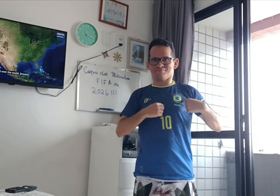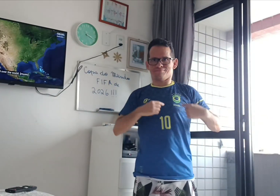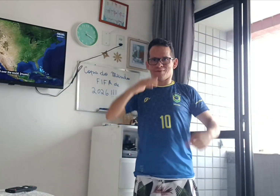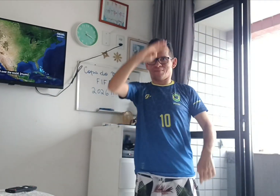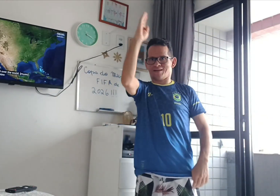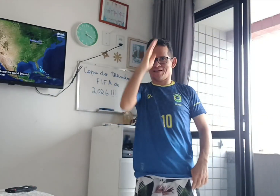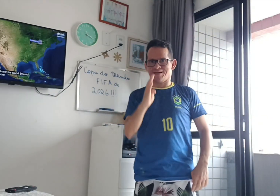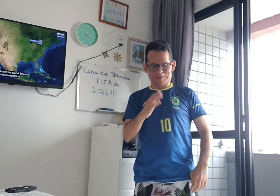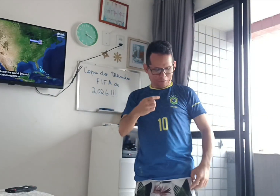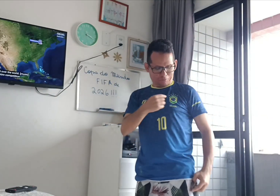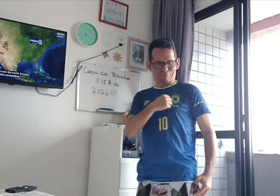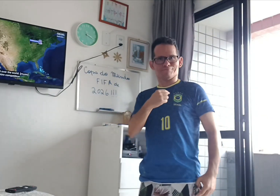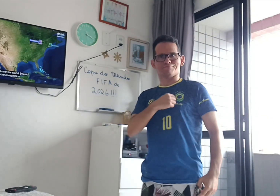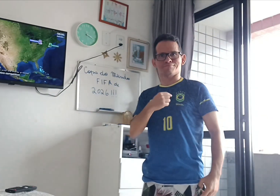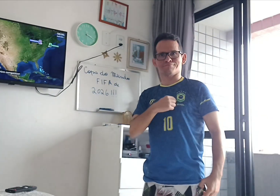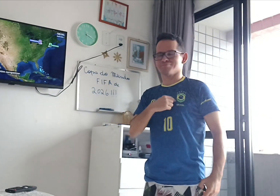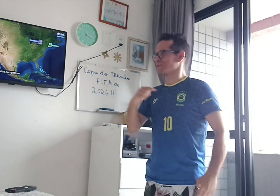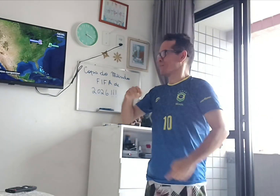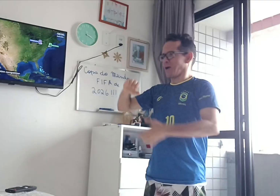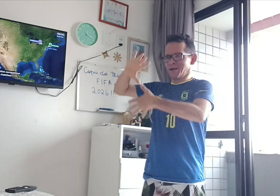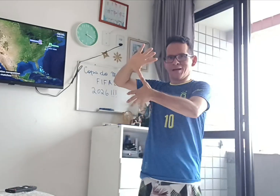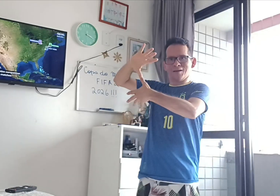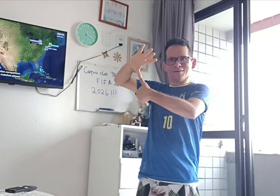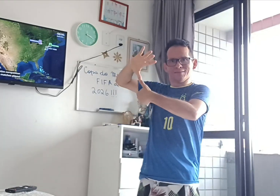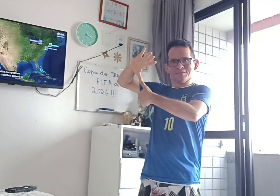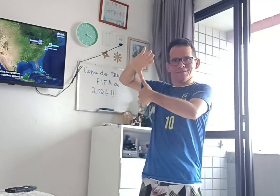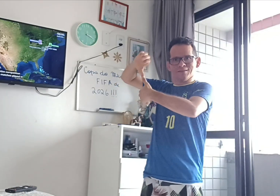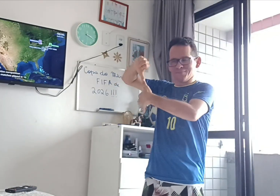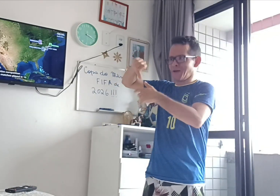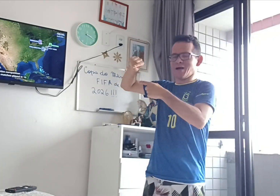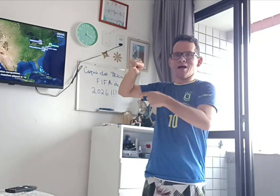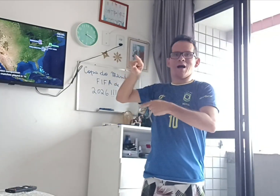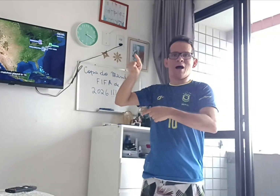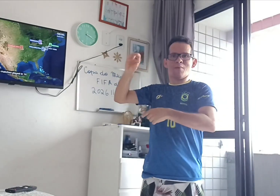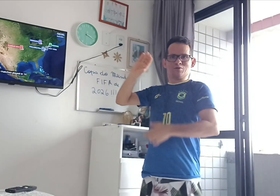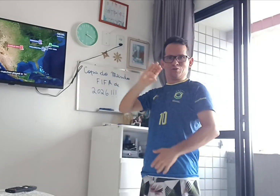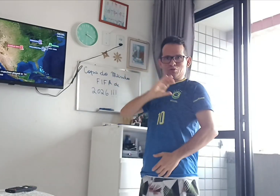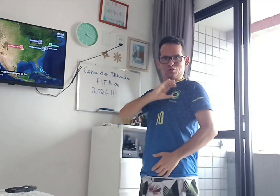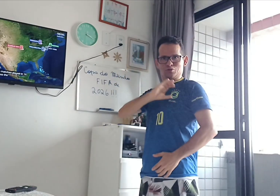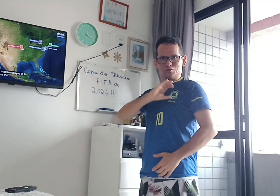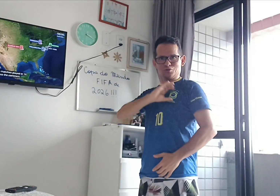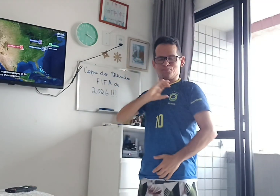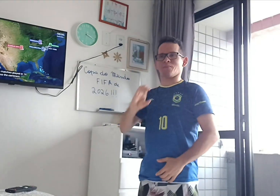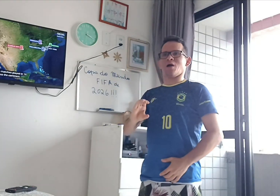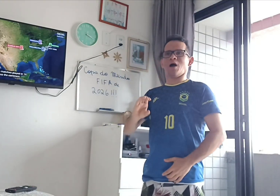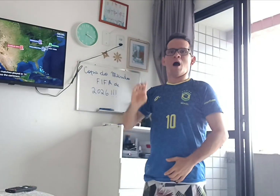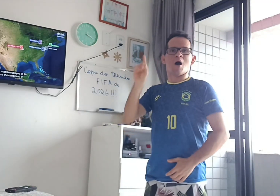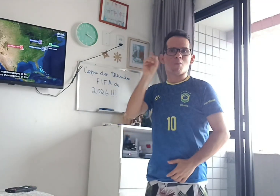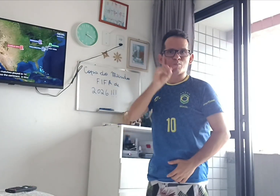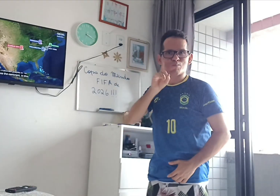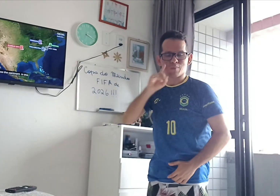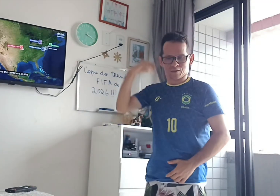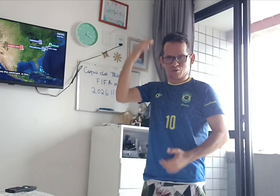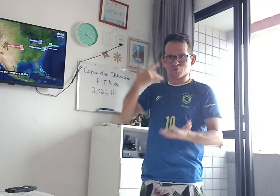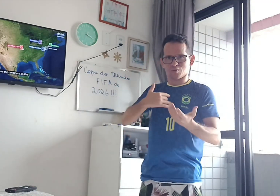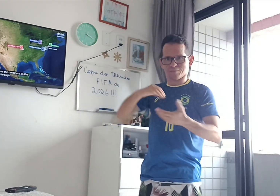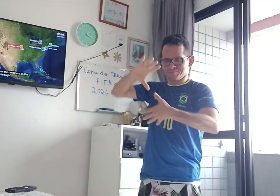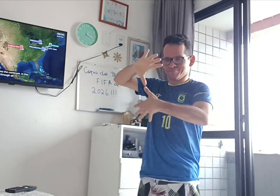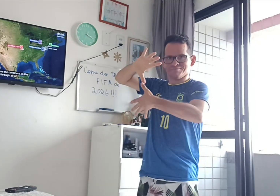the entire competition stretches, with matches played in 16 stadiums across the continent. In this video, we'll go through all of